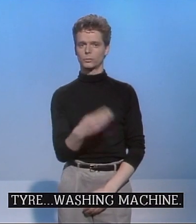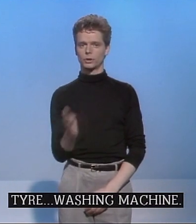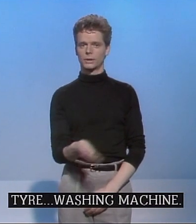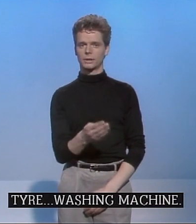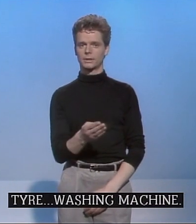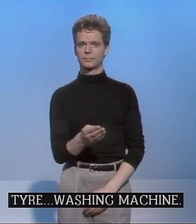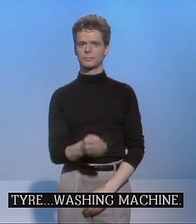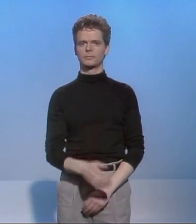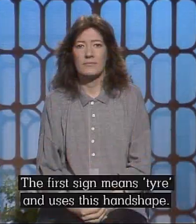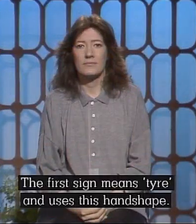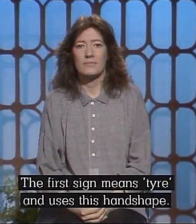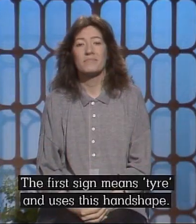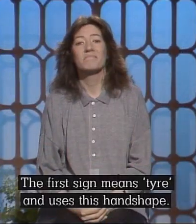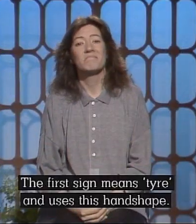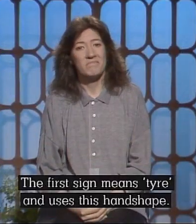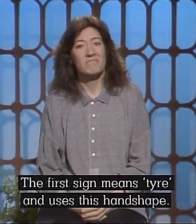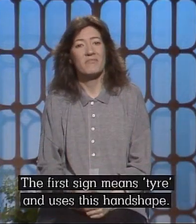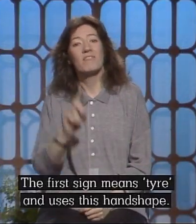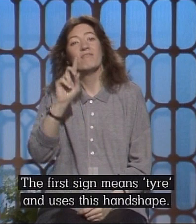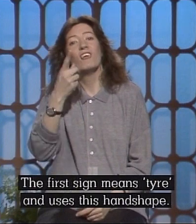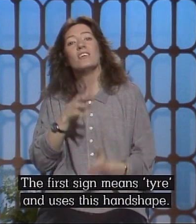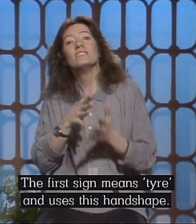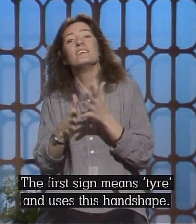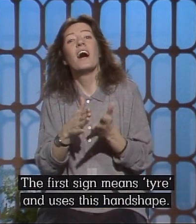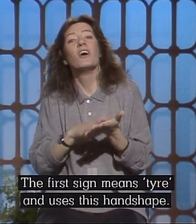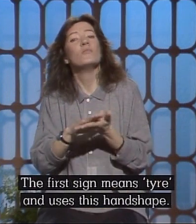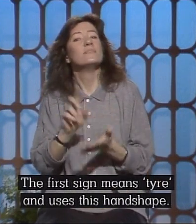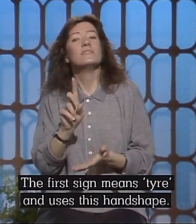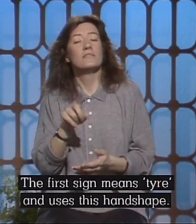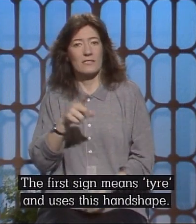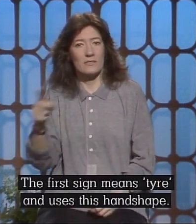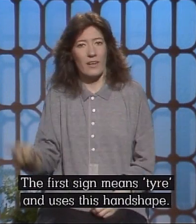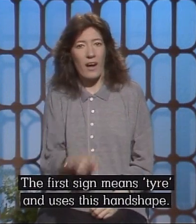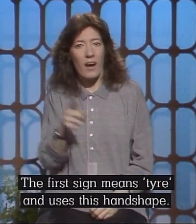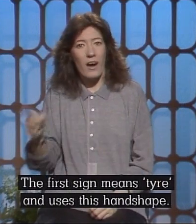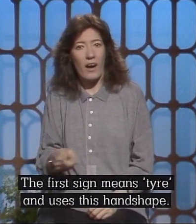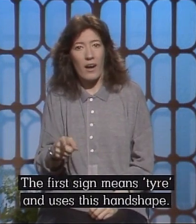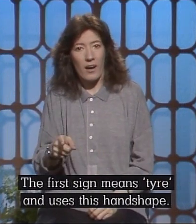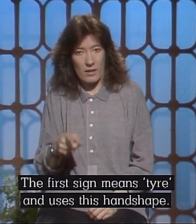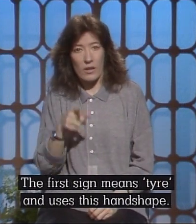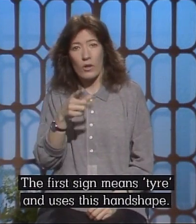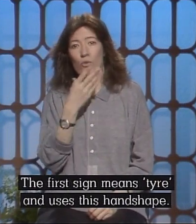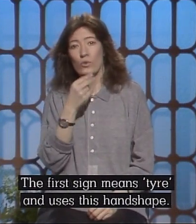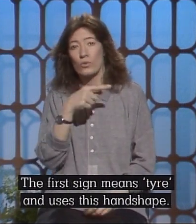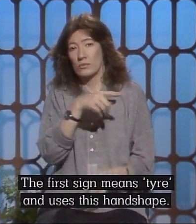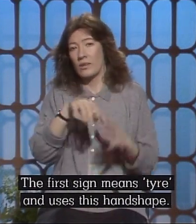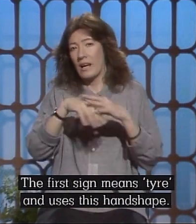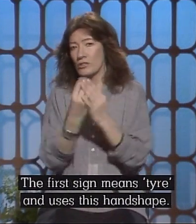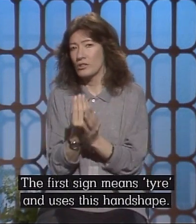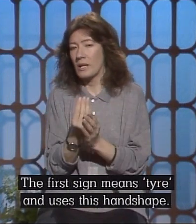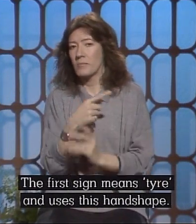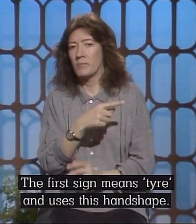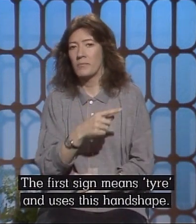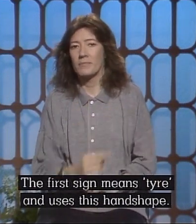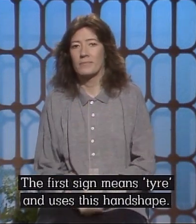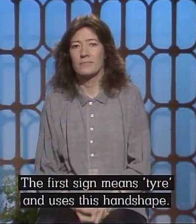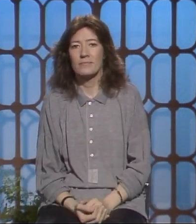Washing machine. The first sign means tire and uses this handshape.